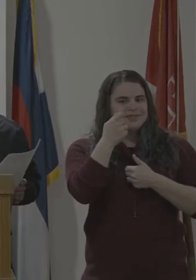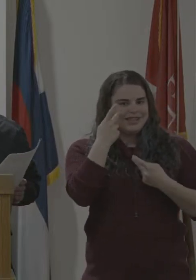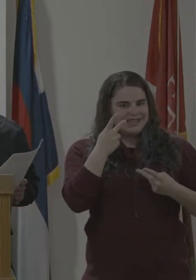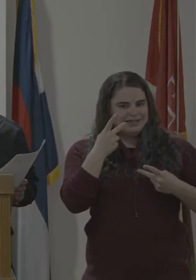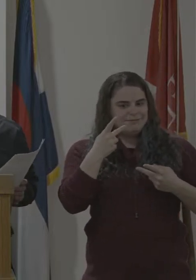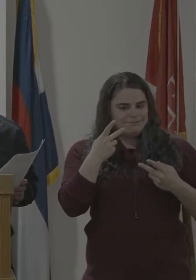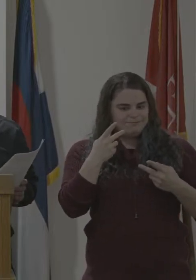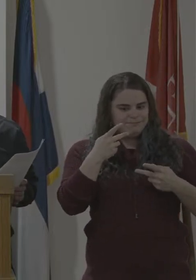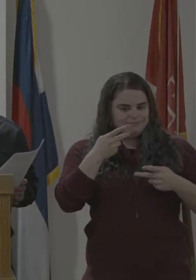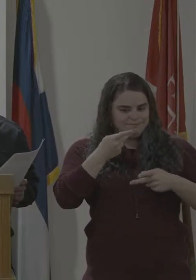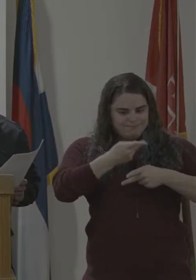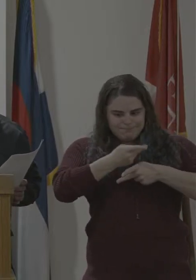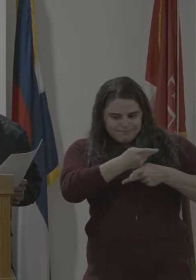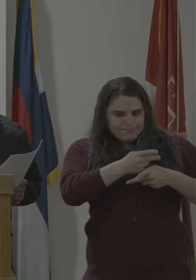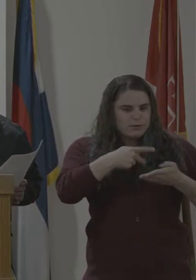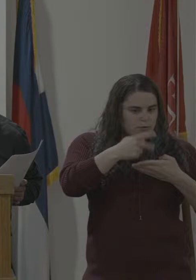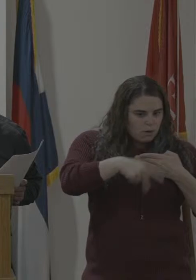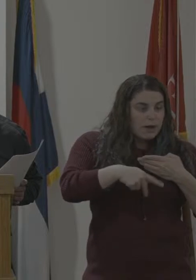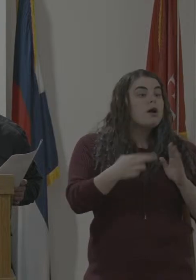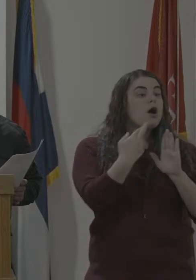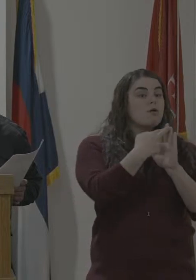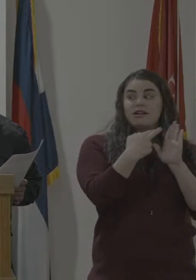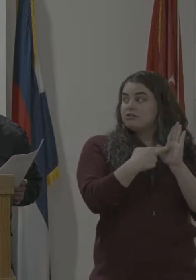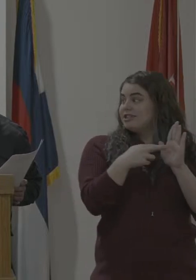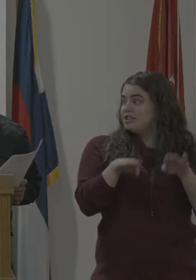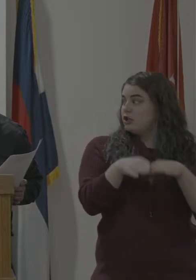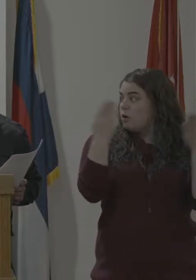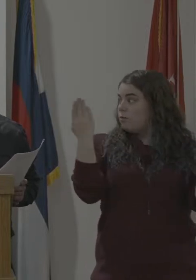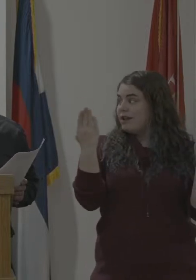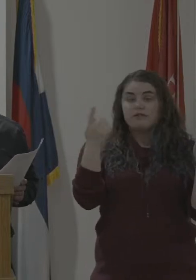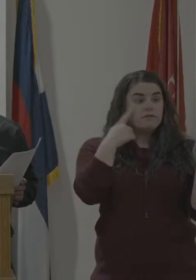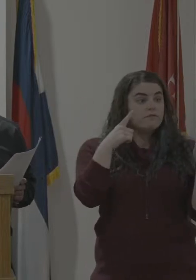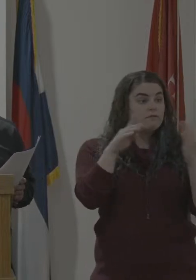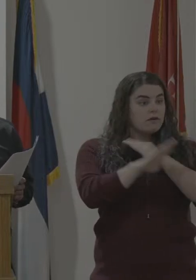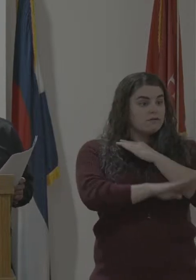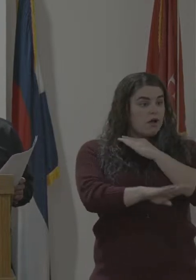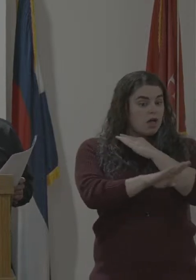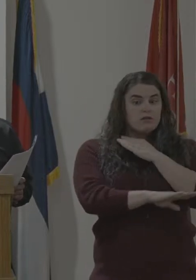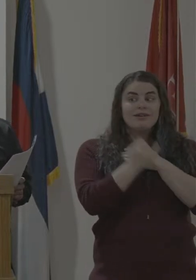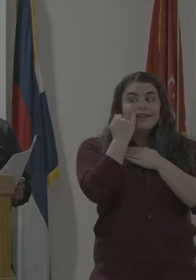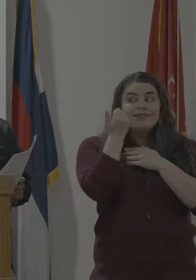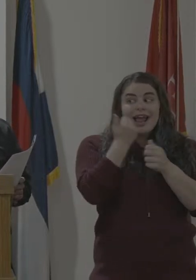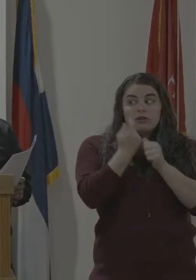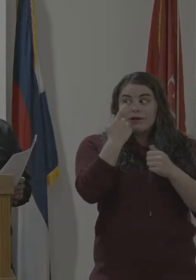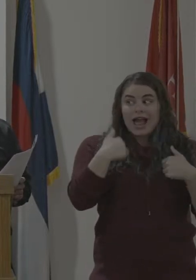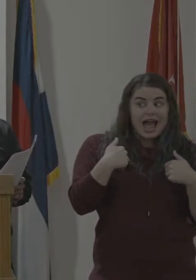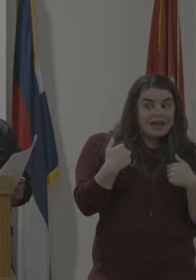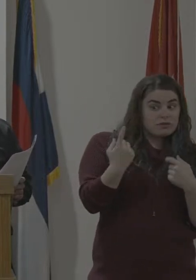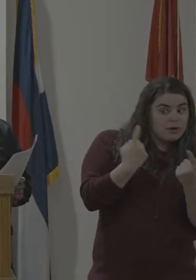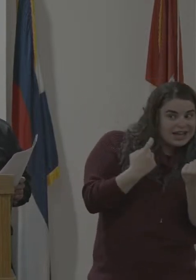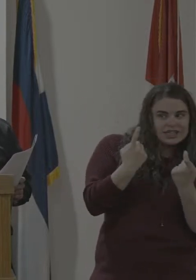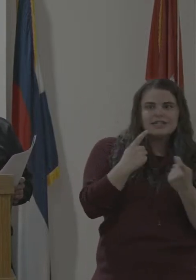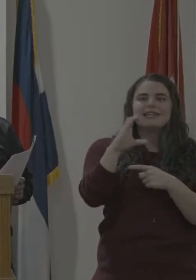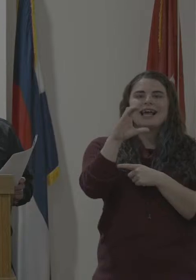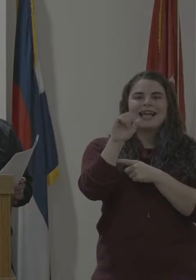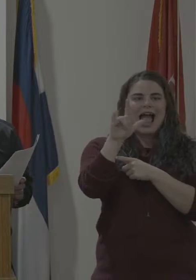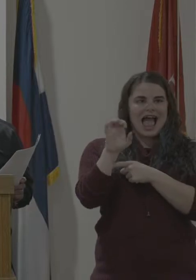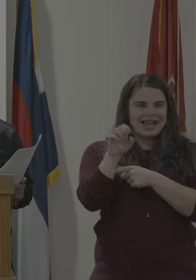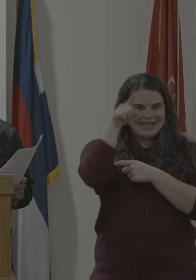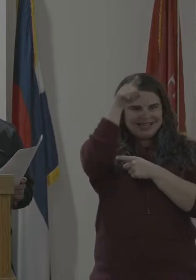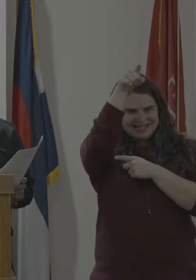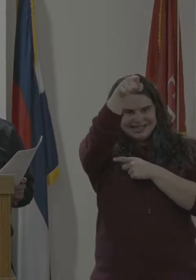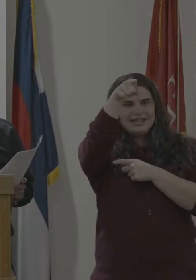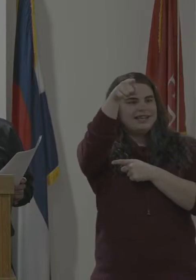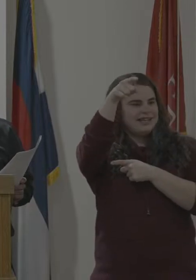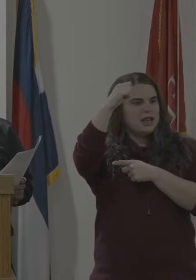So our registration is open for fall. So if anybody has any questions, Callie is in the back. You can go